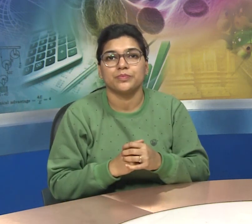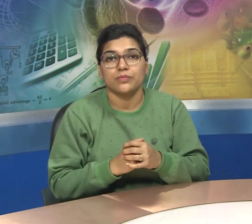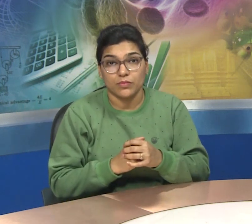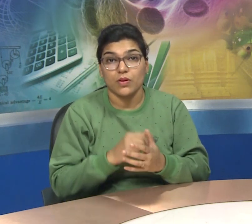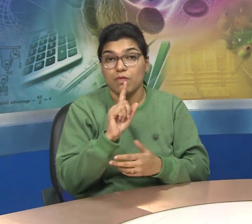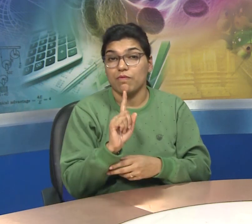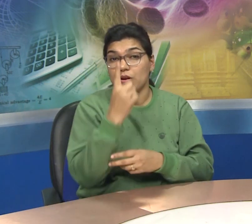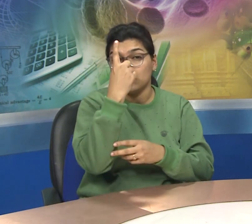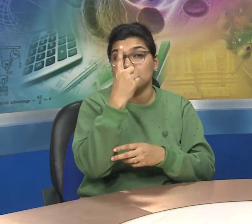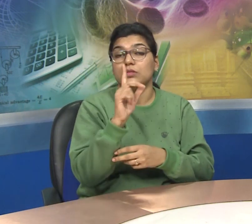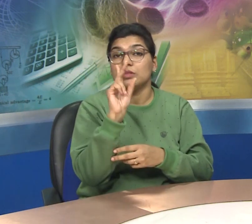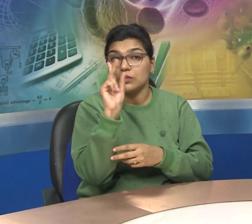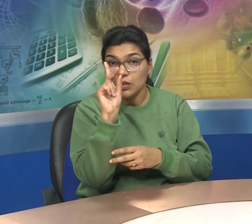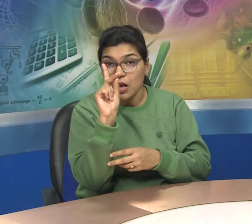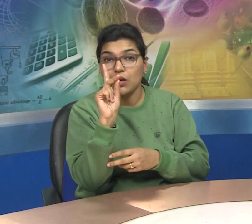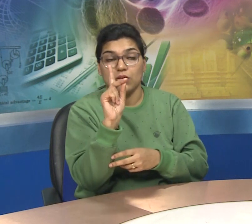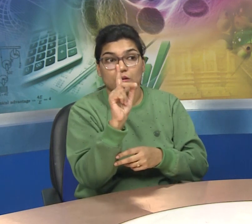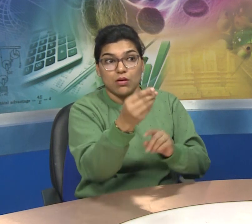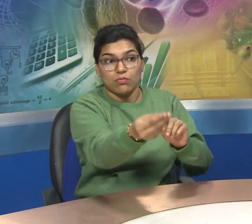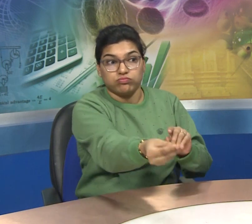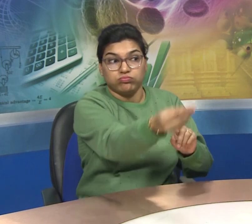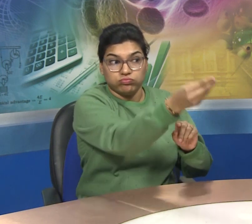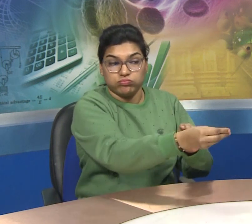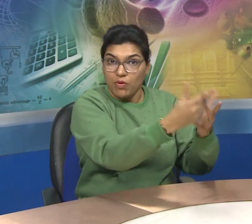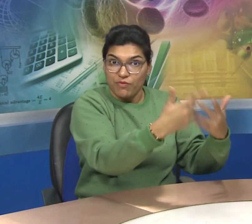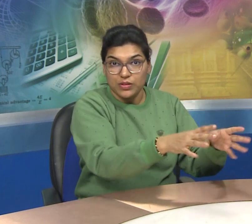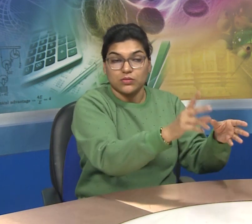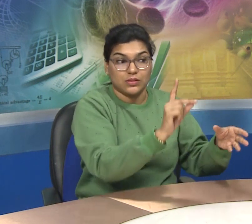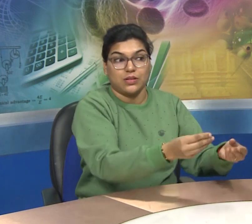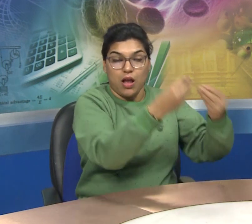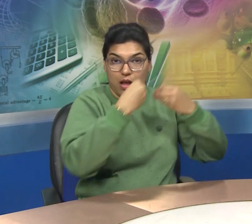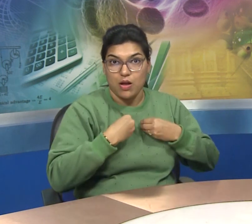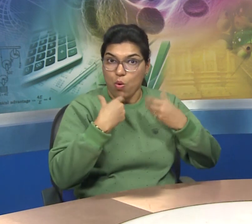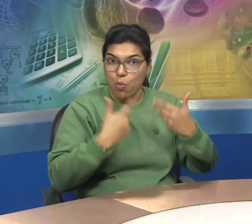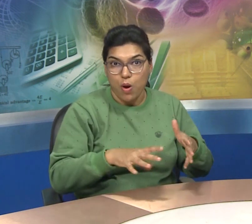and serve as key to the primary and secondary sources.